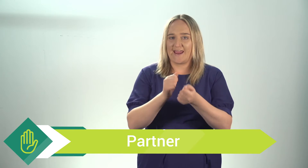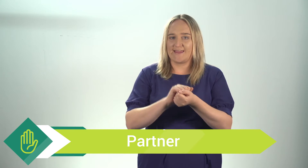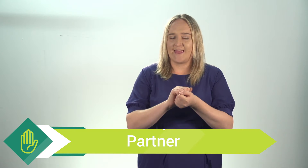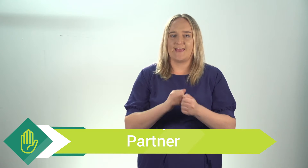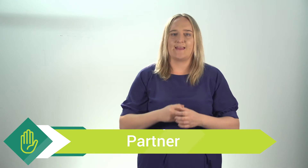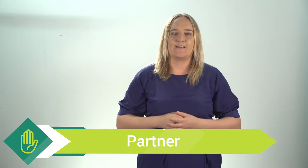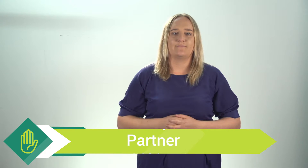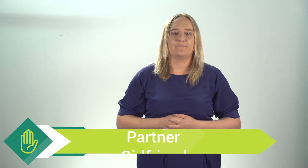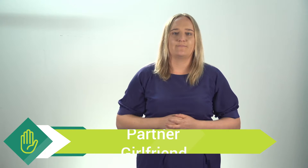Partner.